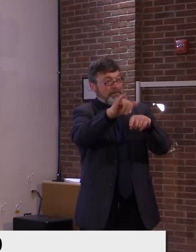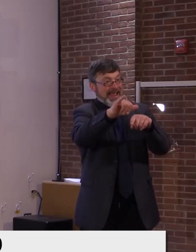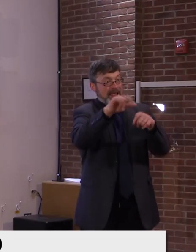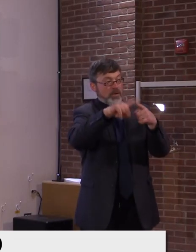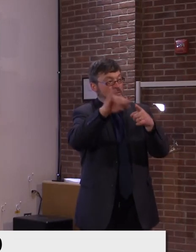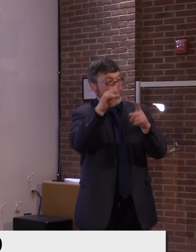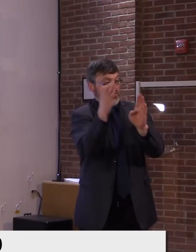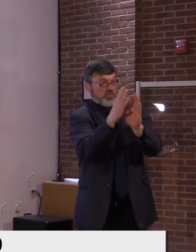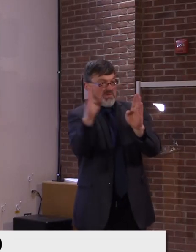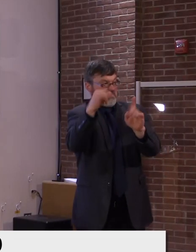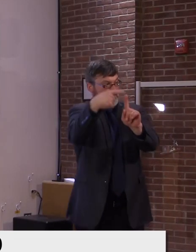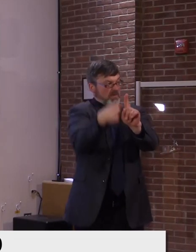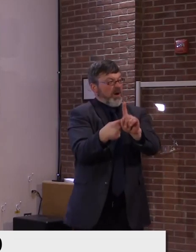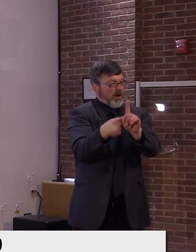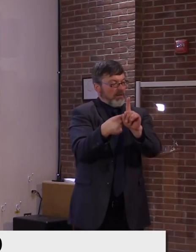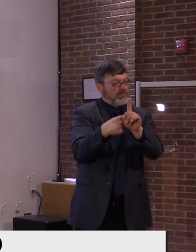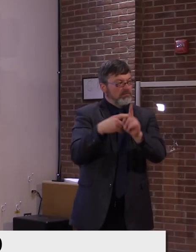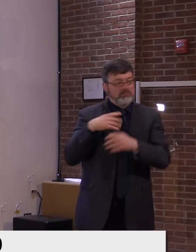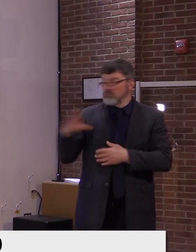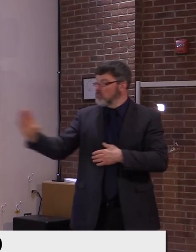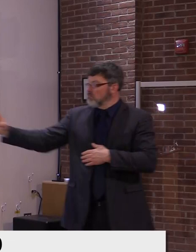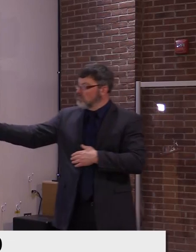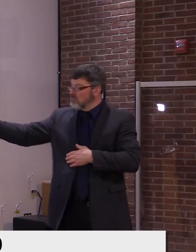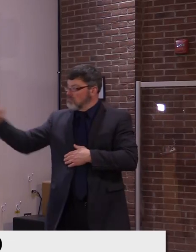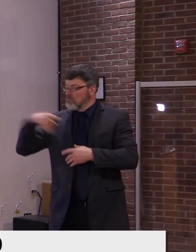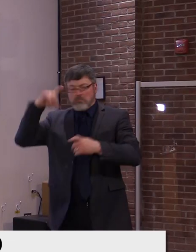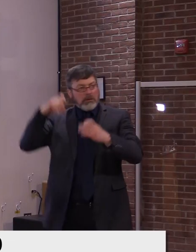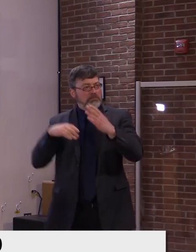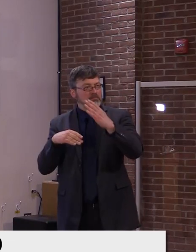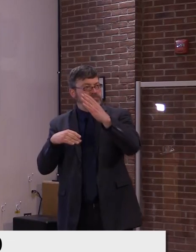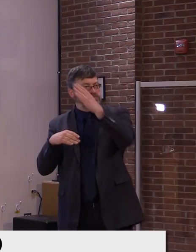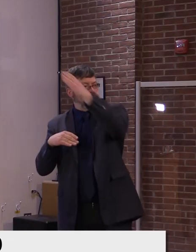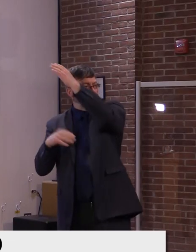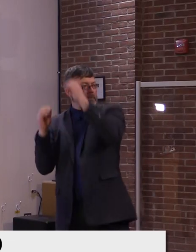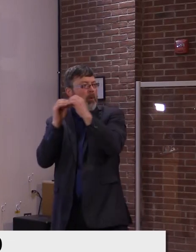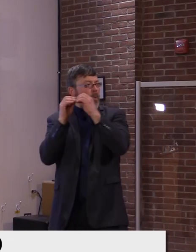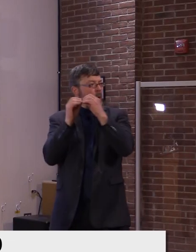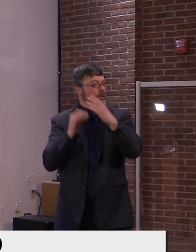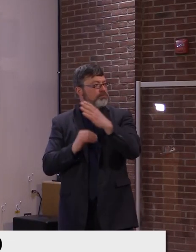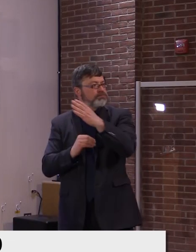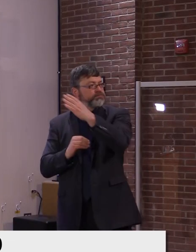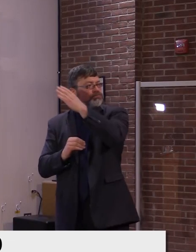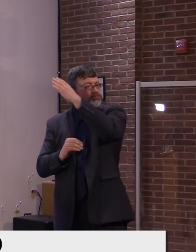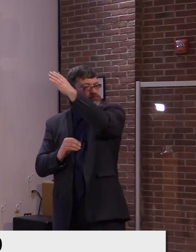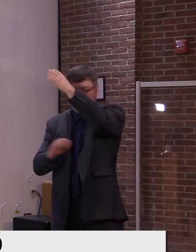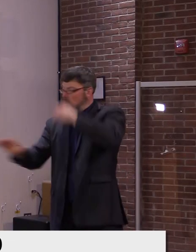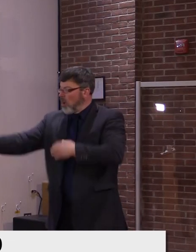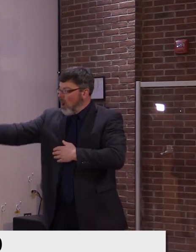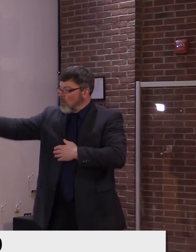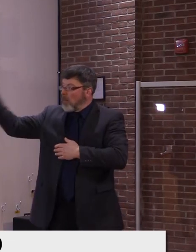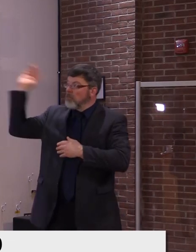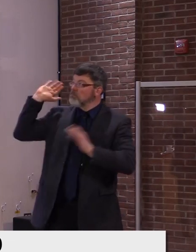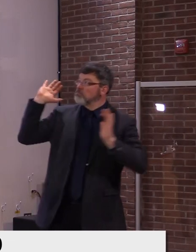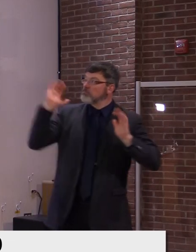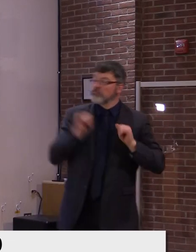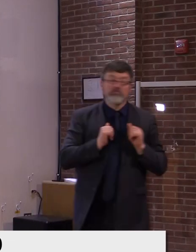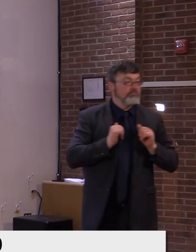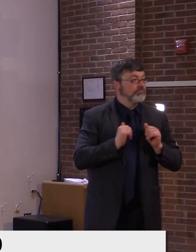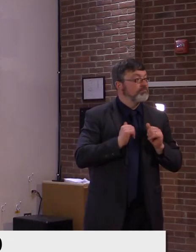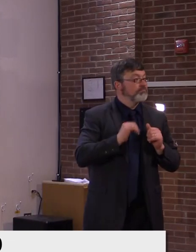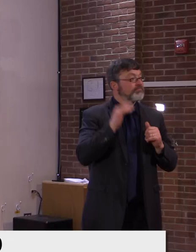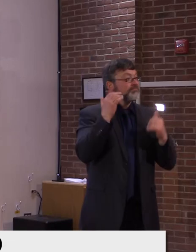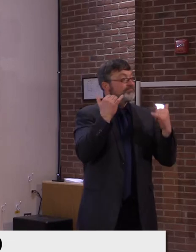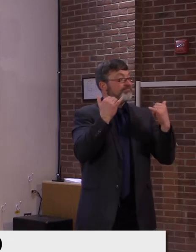new Census Bureau survey data indicates that nearly 85% of Vermonters will definitely or probably get